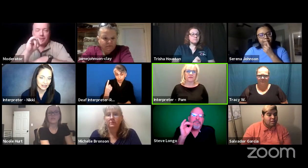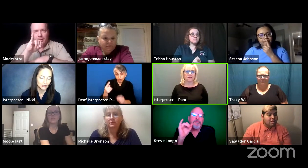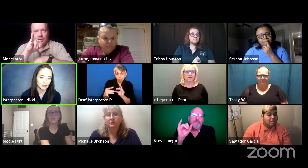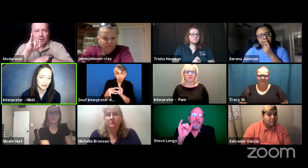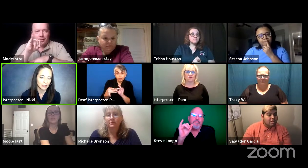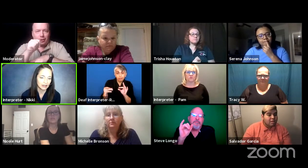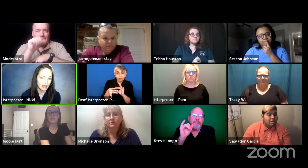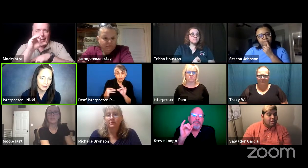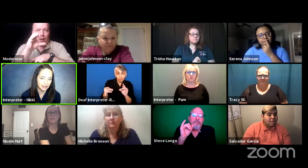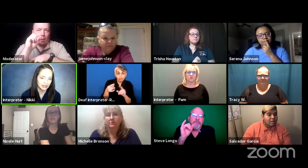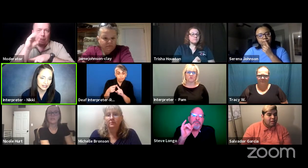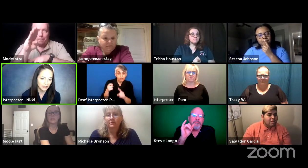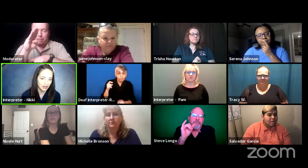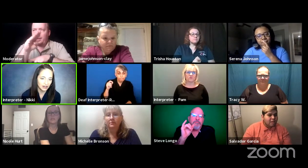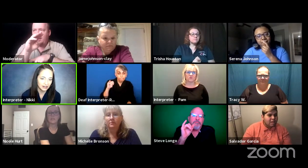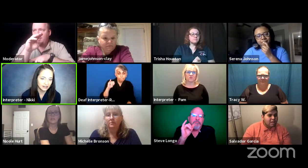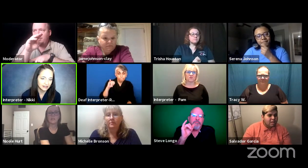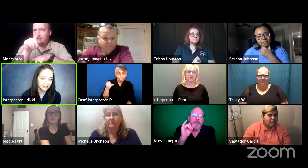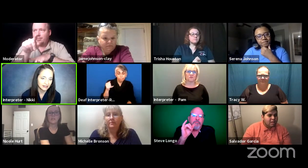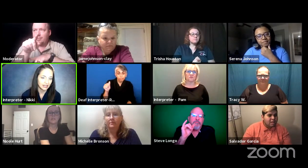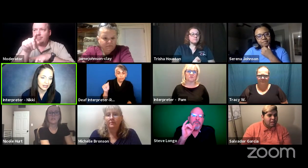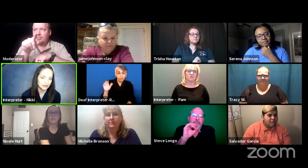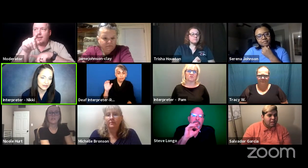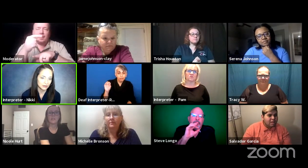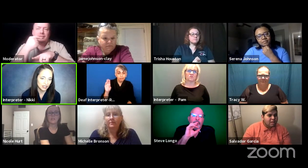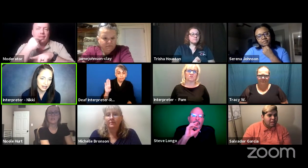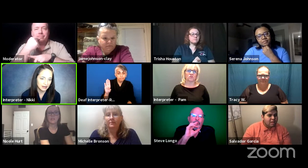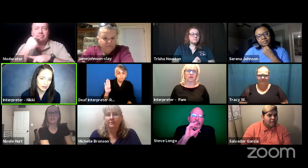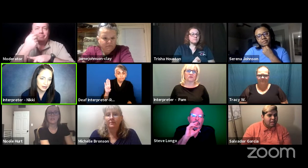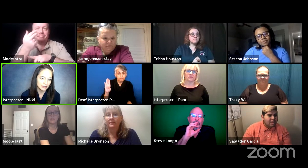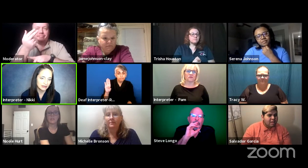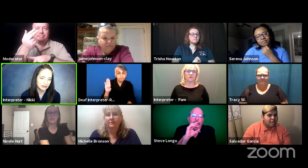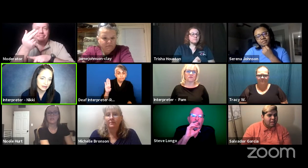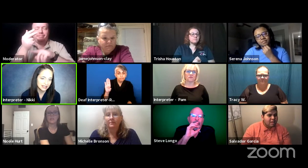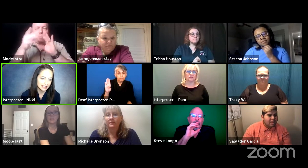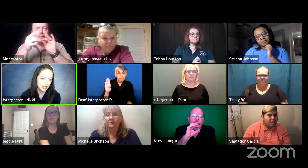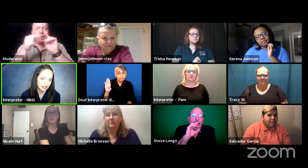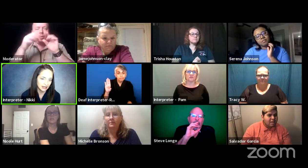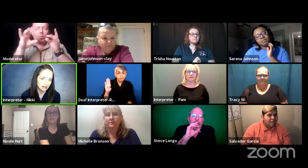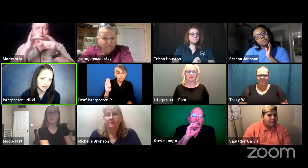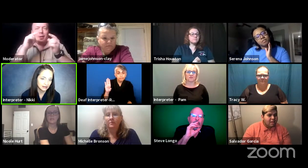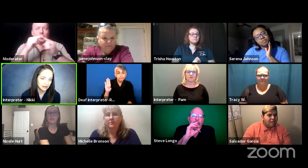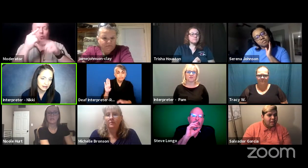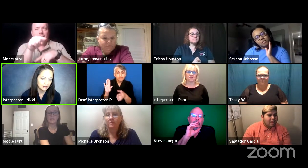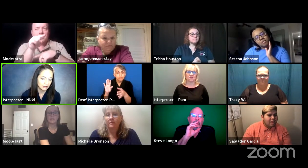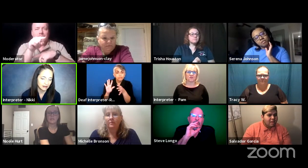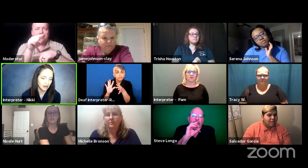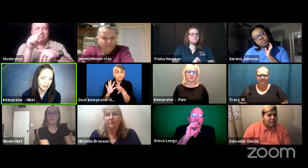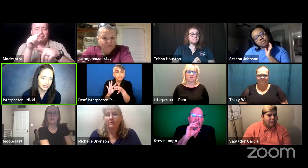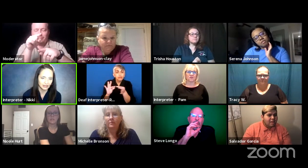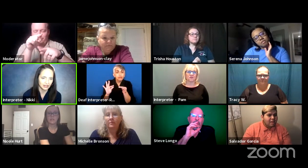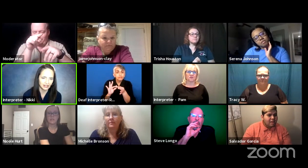only been one comment thus far. It was from Jacob saying a comment